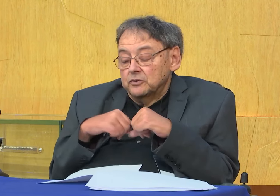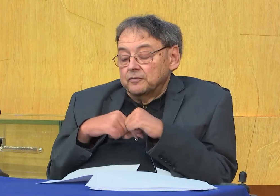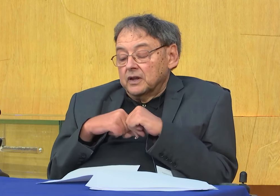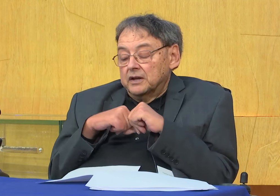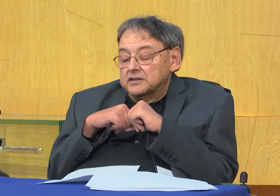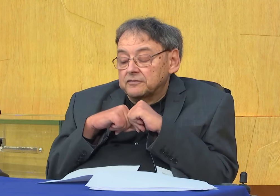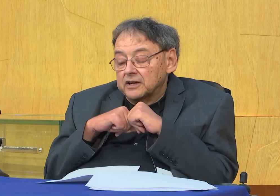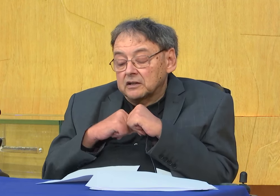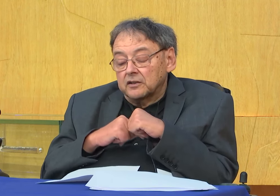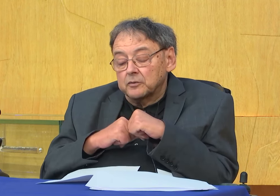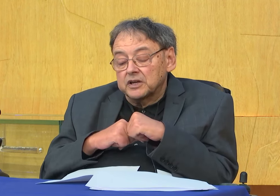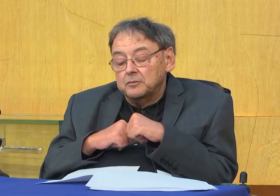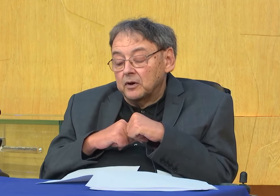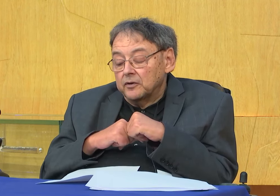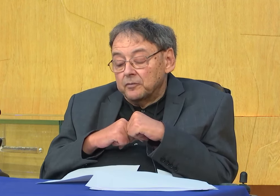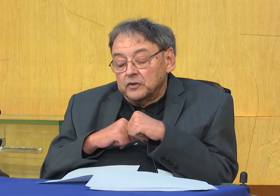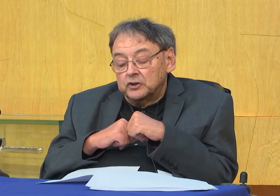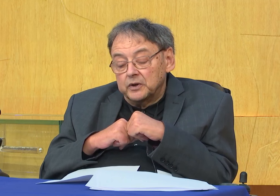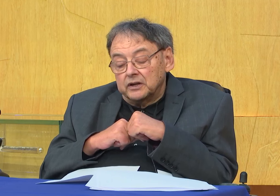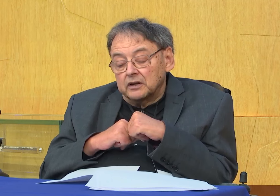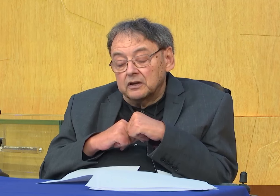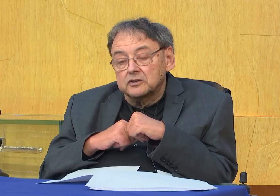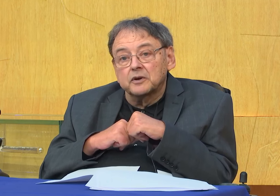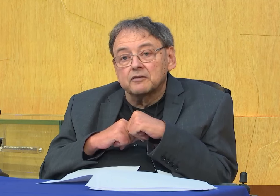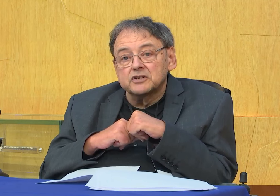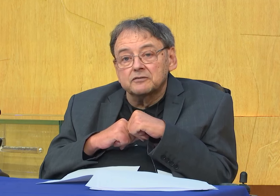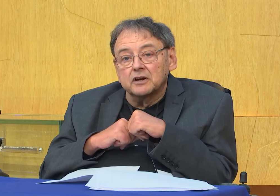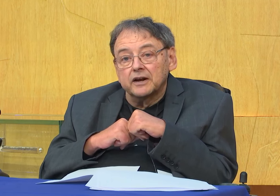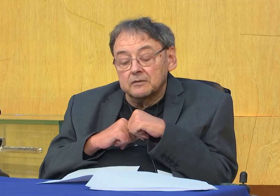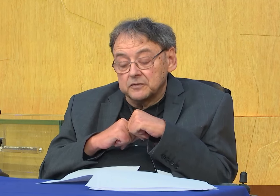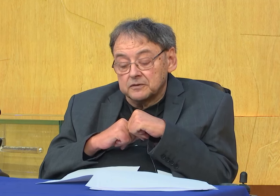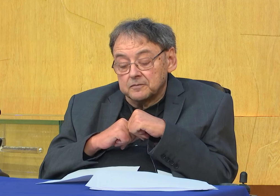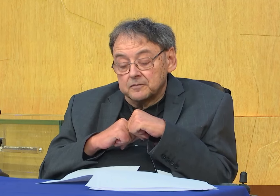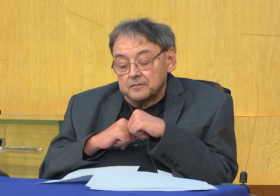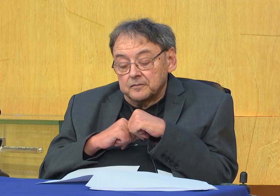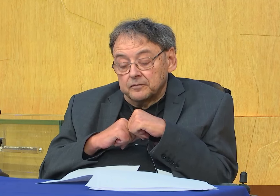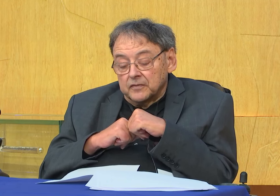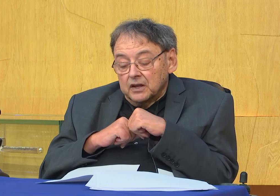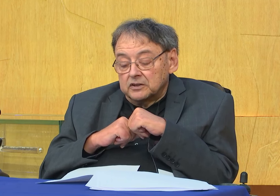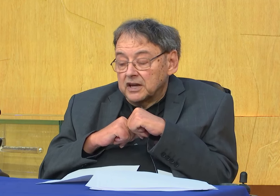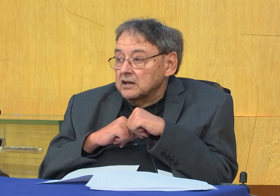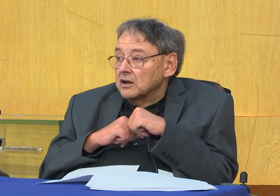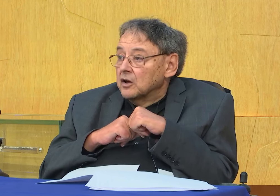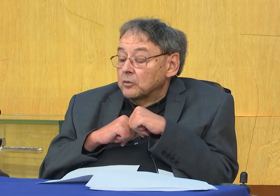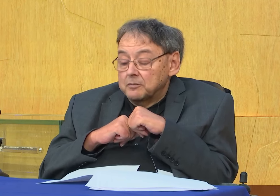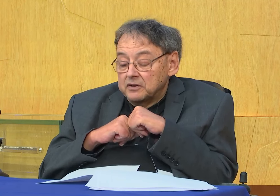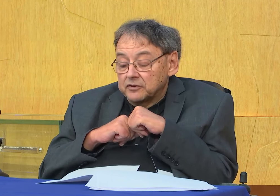do, and it is vital that we keep on doing until we have achieved our aims.